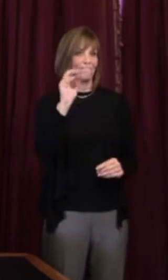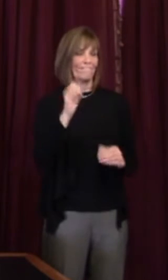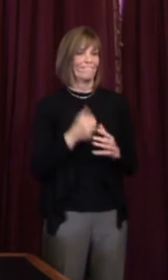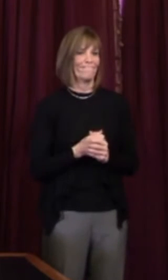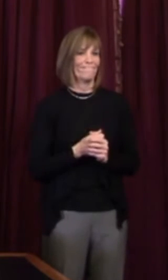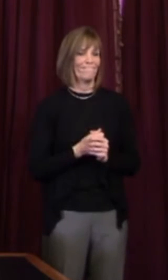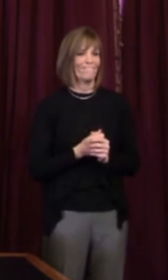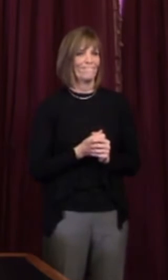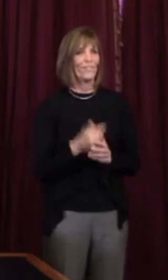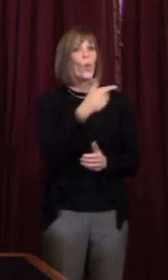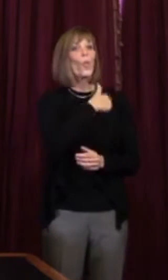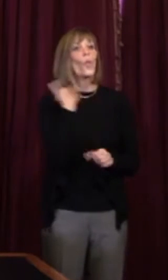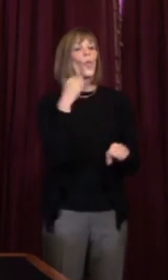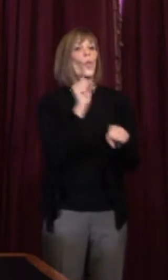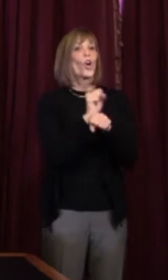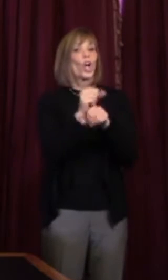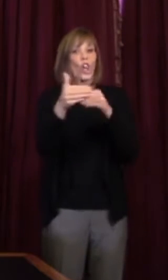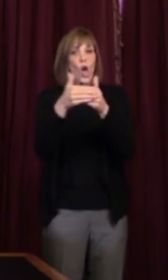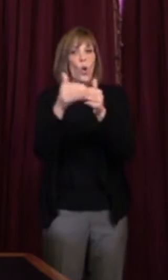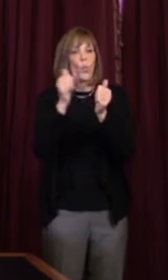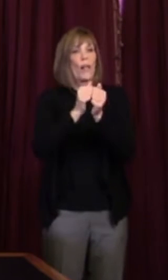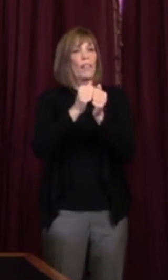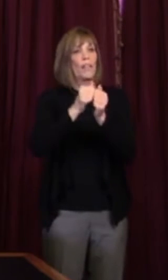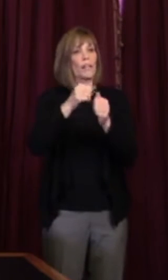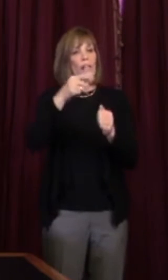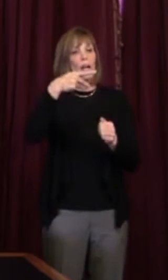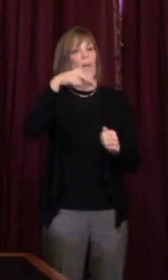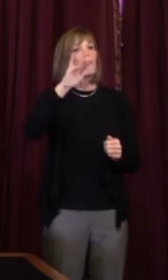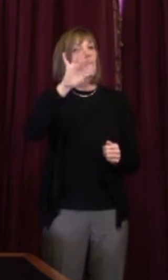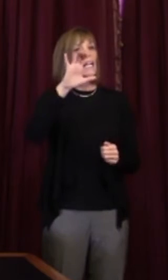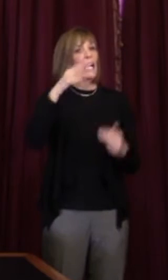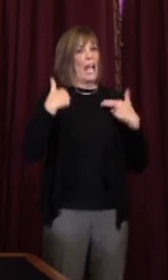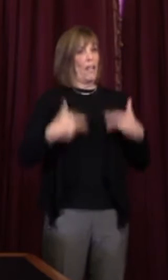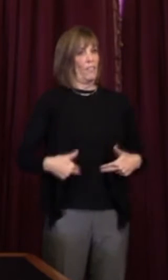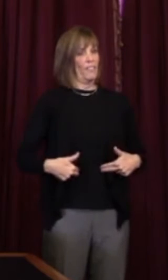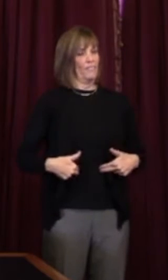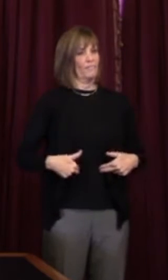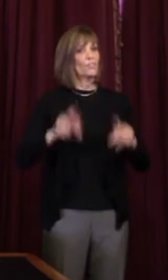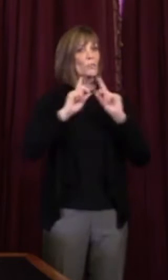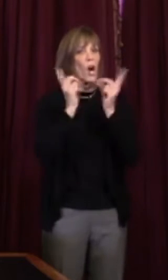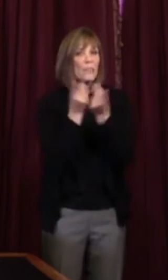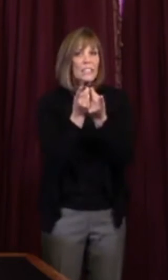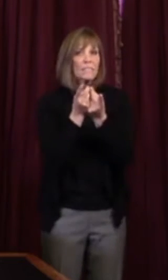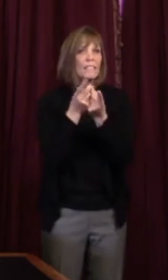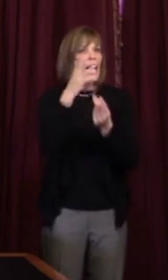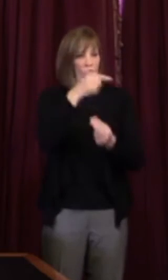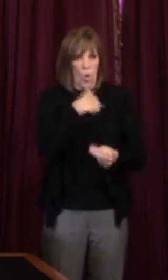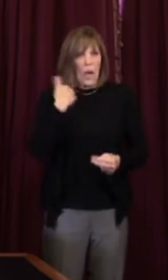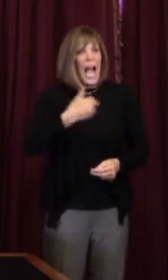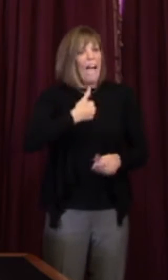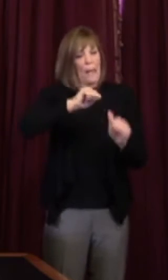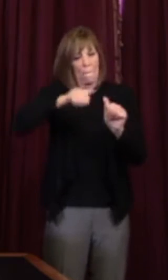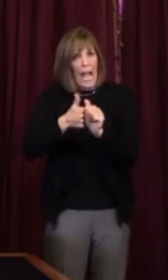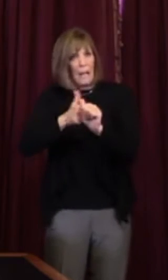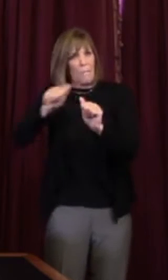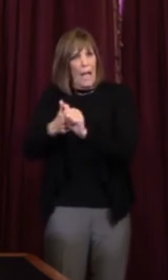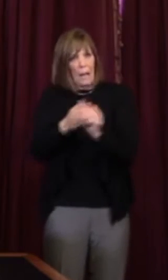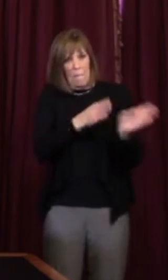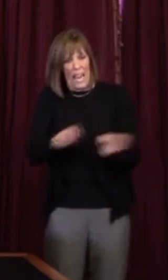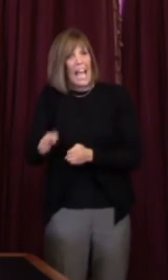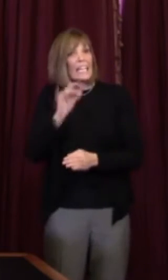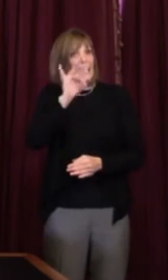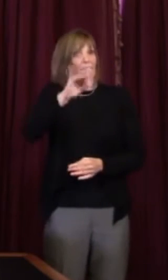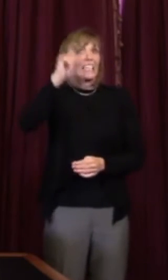We continue to work closely with our public health partners to meet our community needs and have contingency plans if additional capacity is